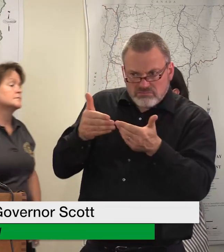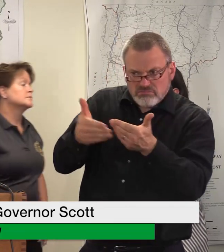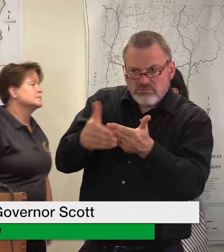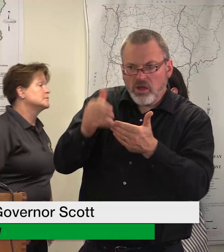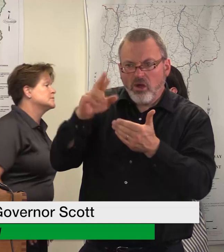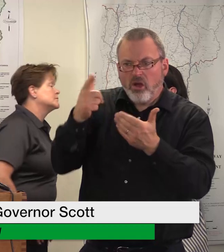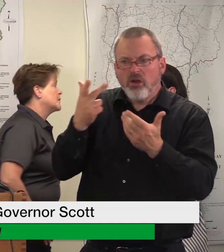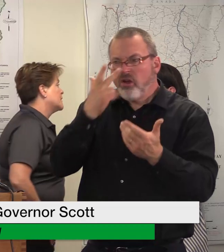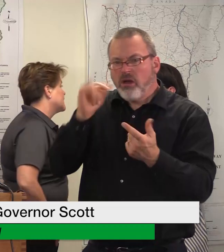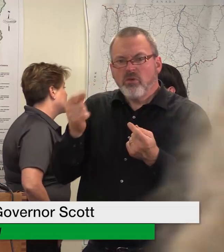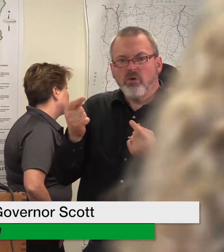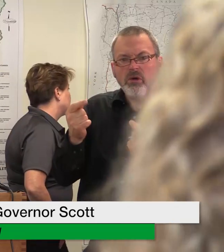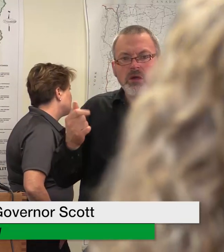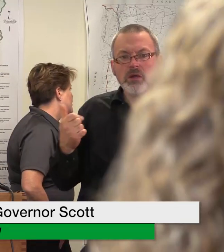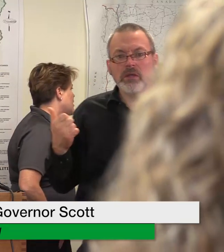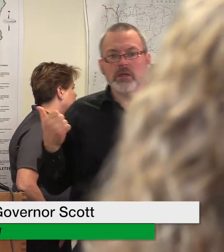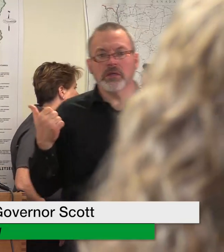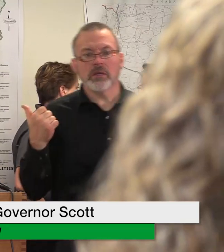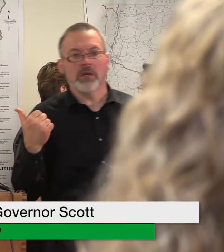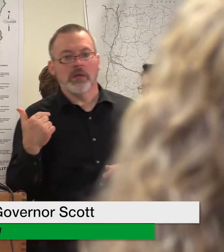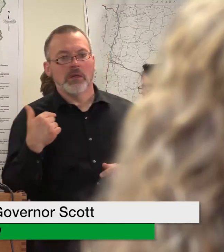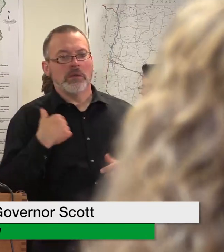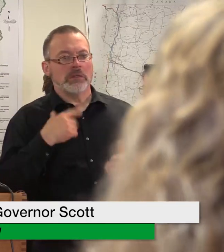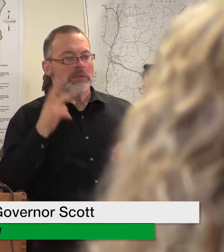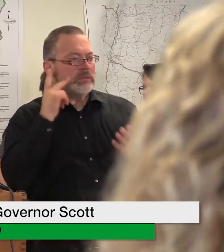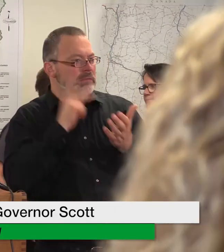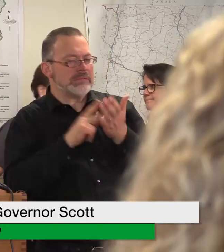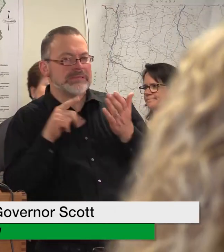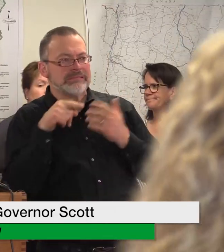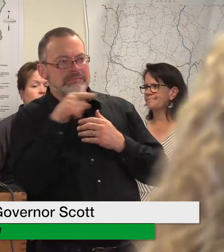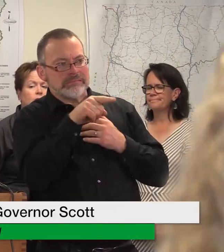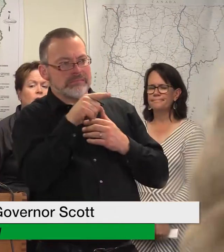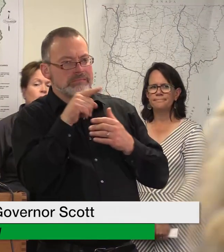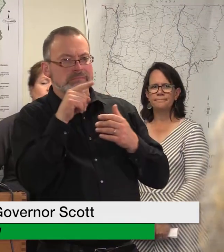Secretary Samuelson, are you on the line?